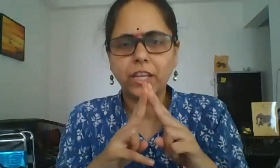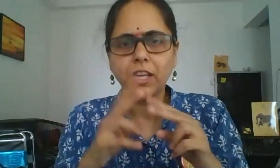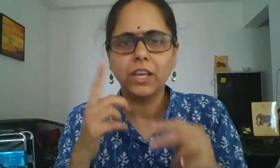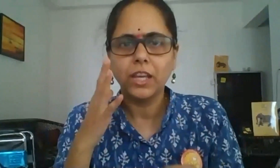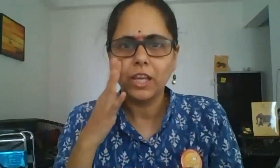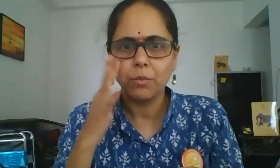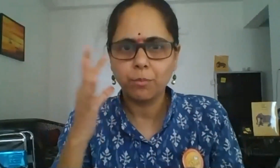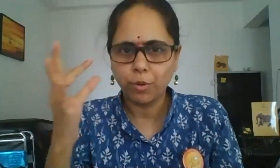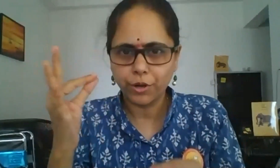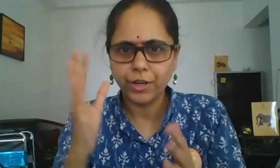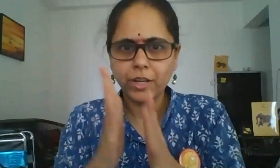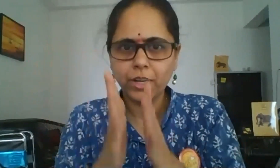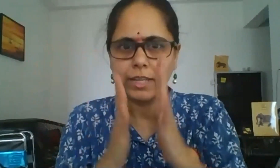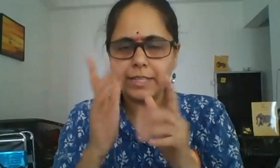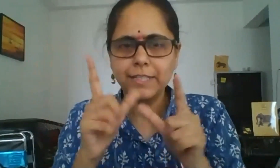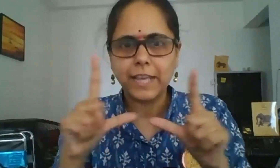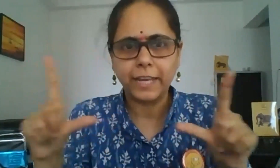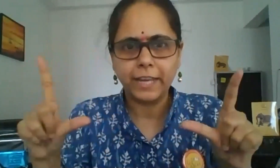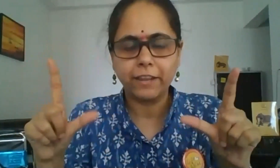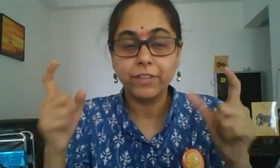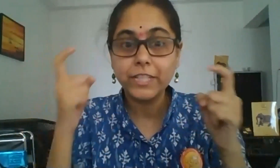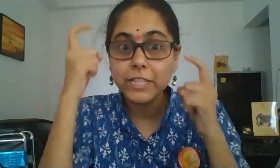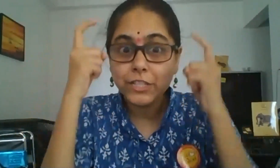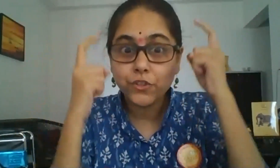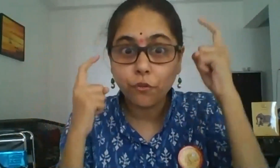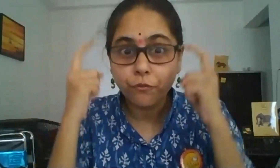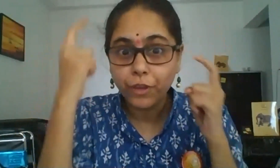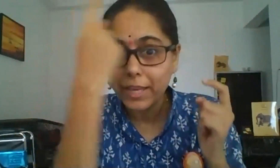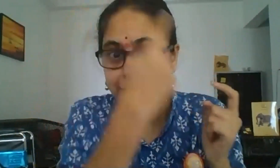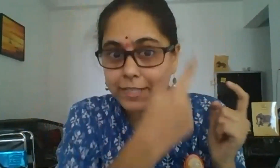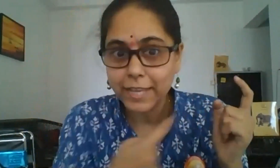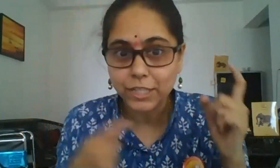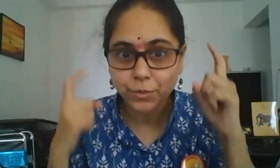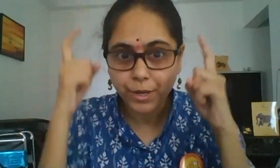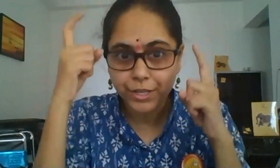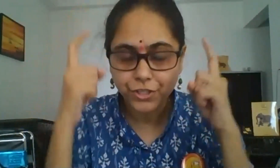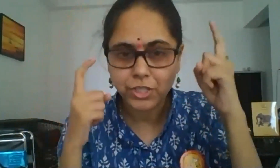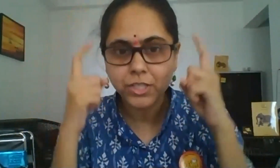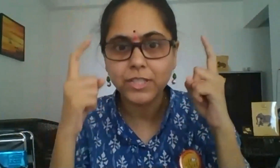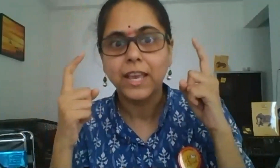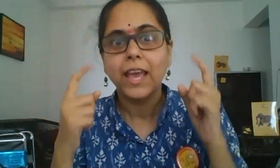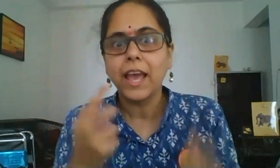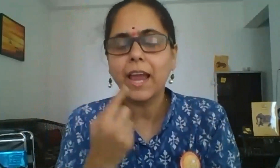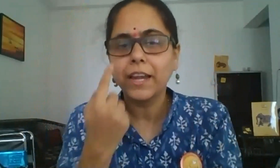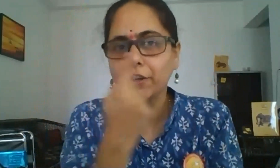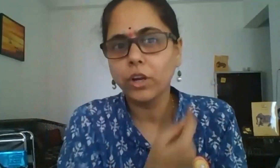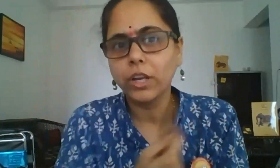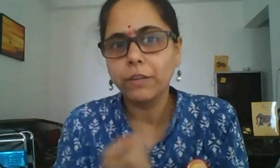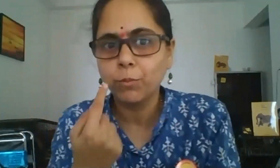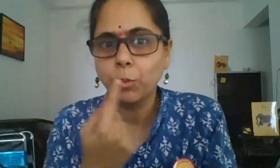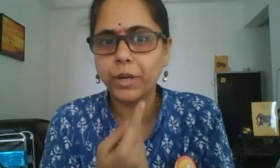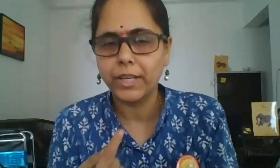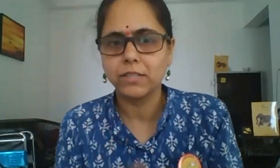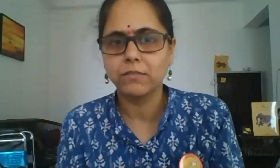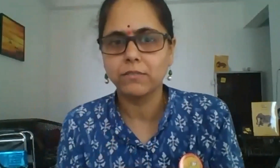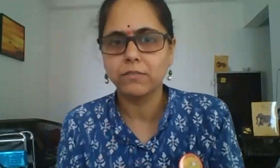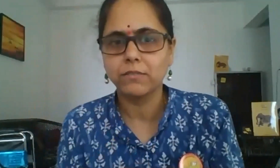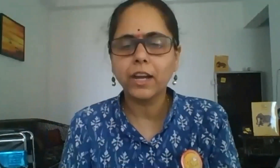very important in sign language is your face expressions and your lip movement as well. I can't